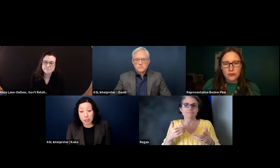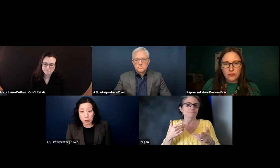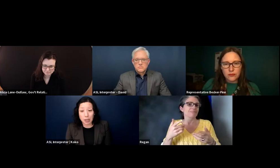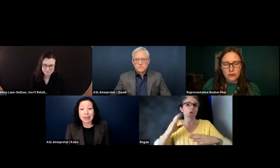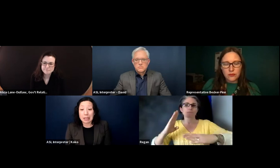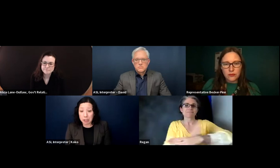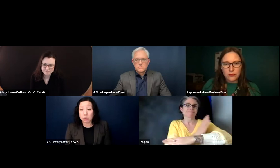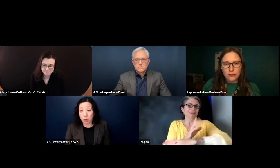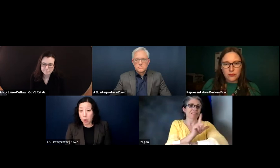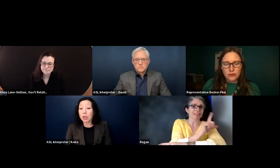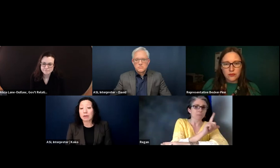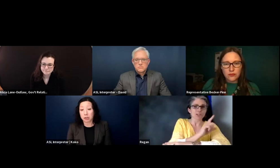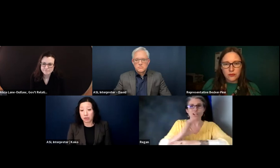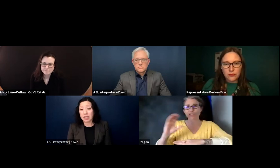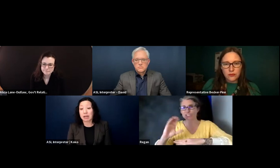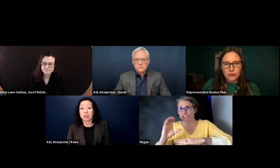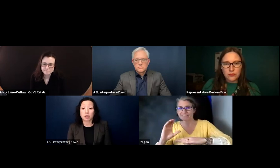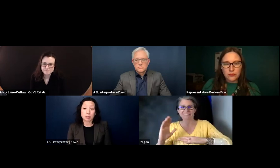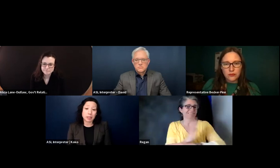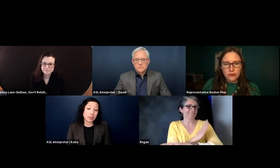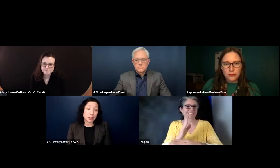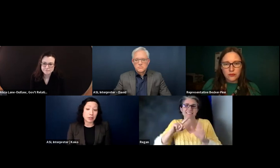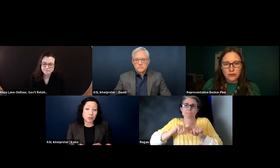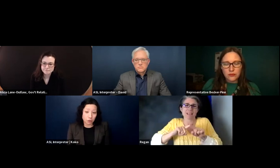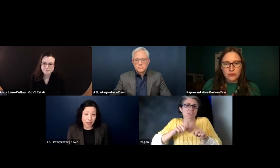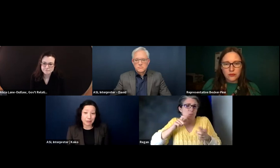we don't want to limit the role of